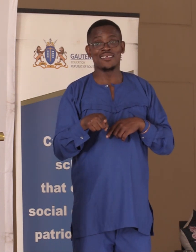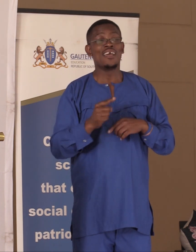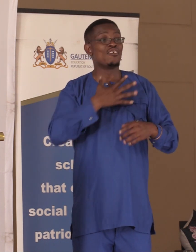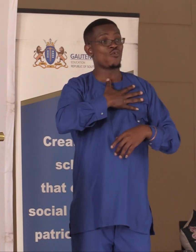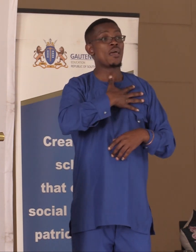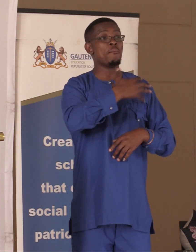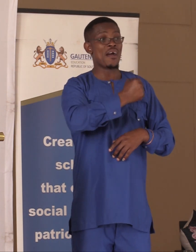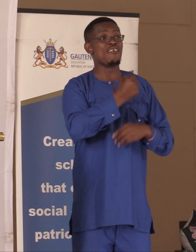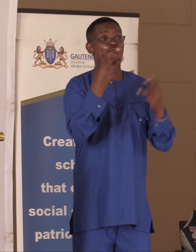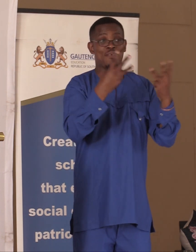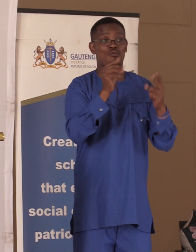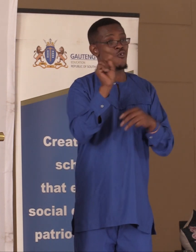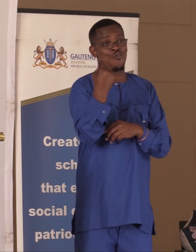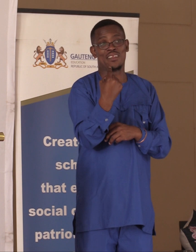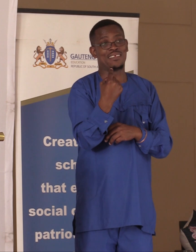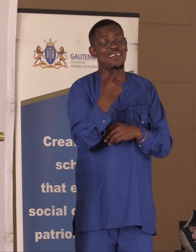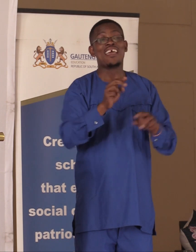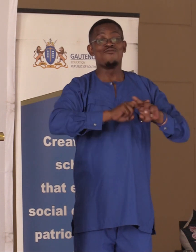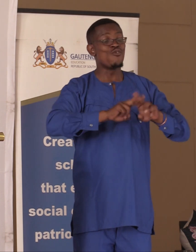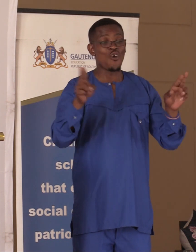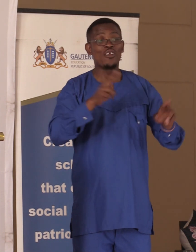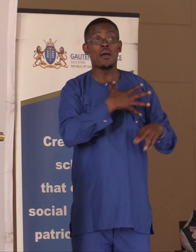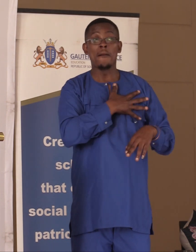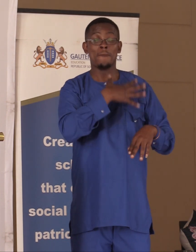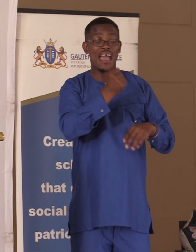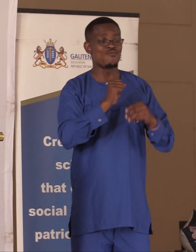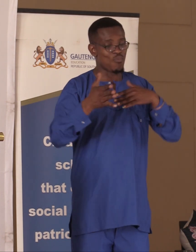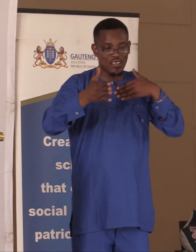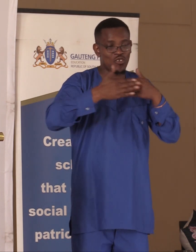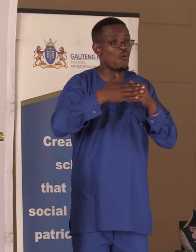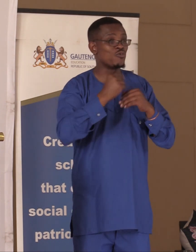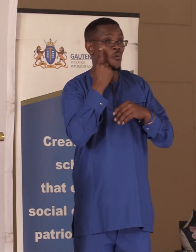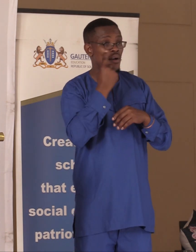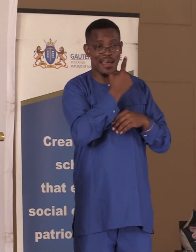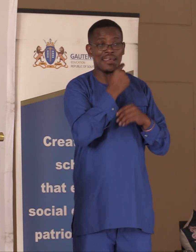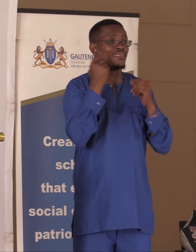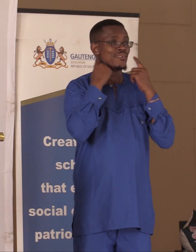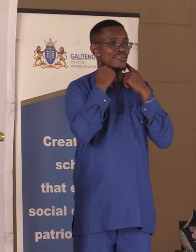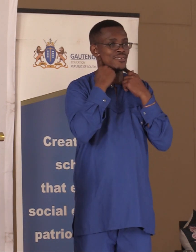brave. If you are not brave, I'll request you to close your eyes and ears. Over to your arm.